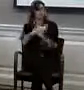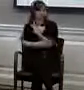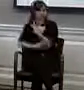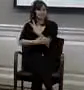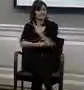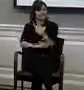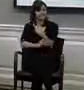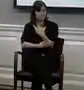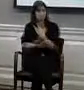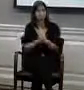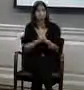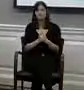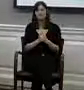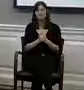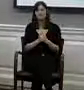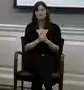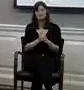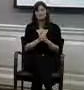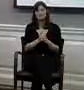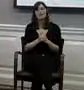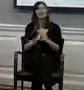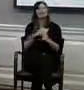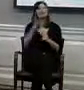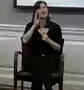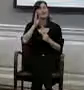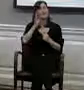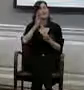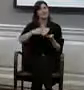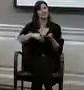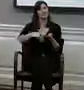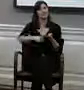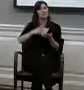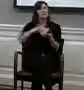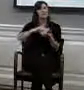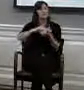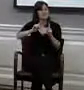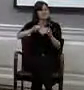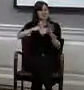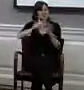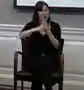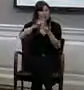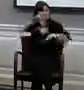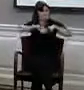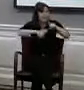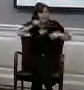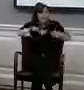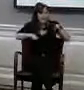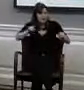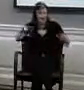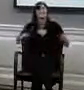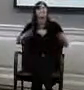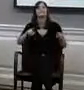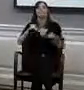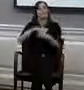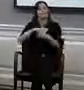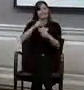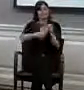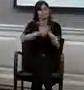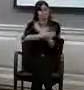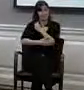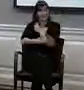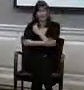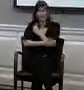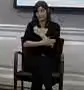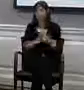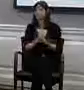These examples are used to investigate program variations and evidence of outcomes within these national contexts. So it's one of those